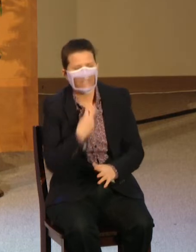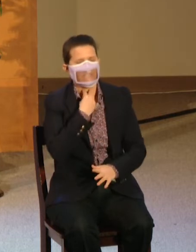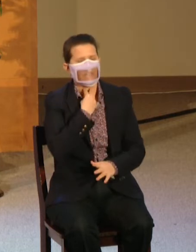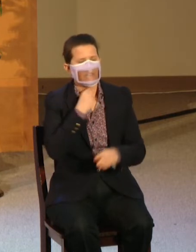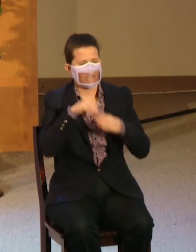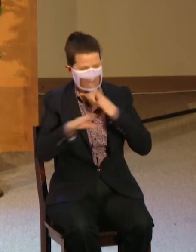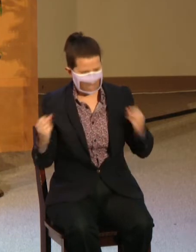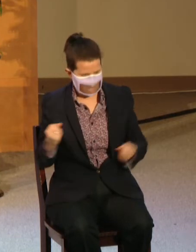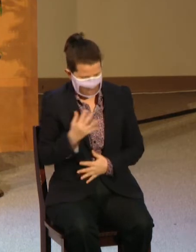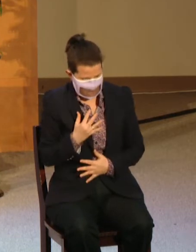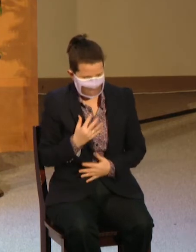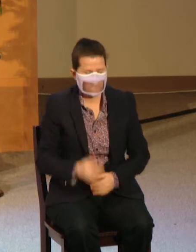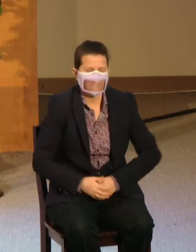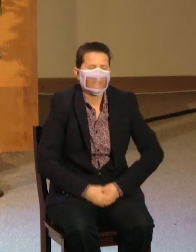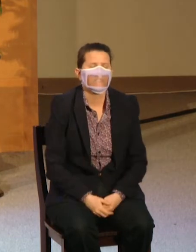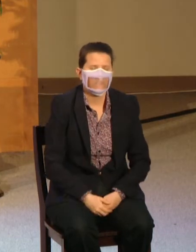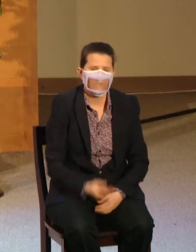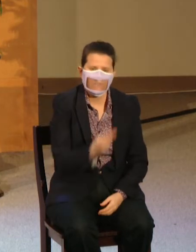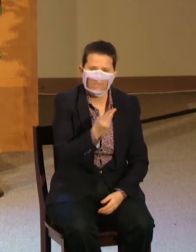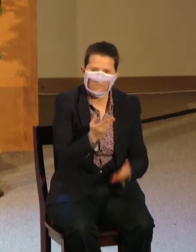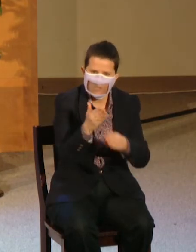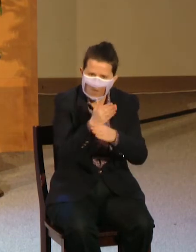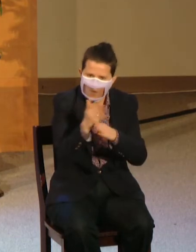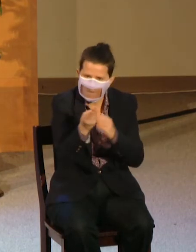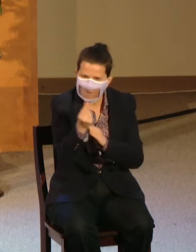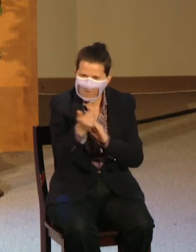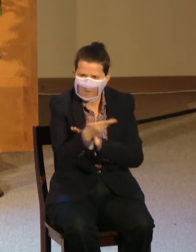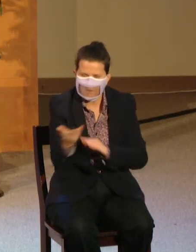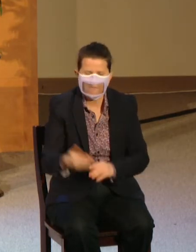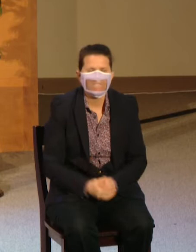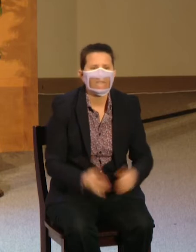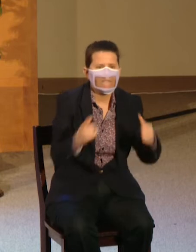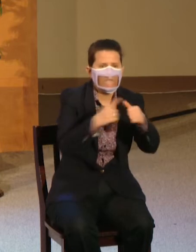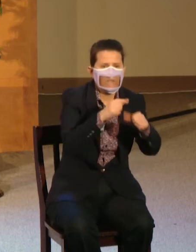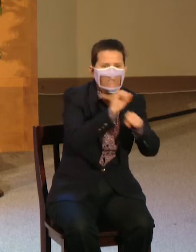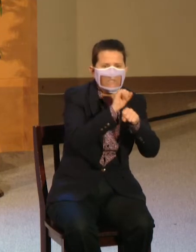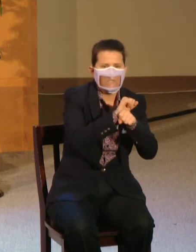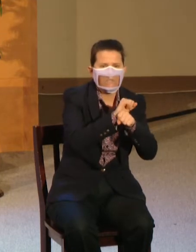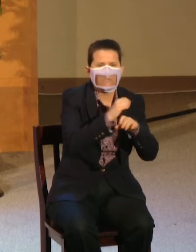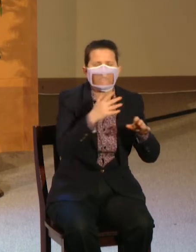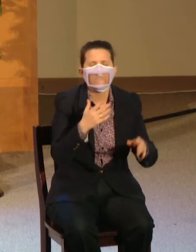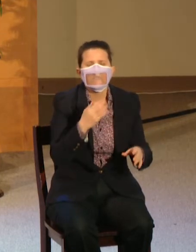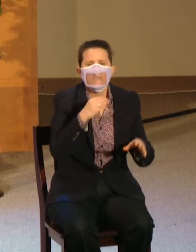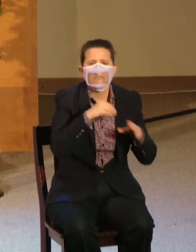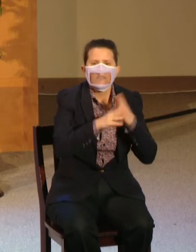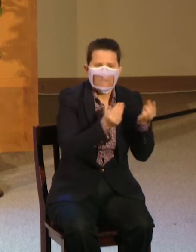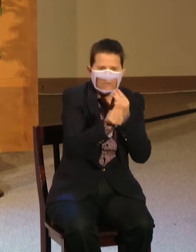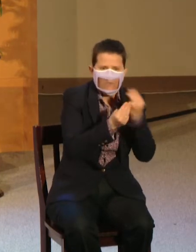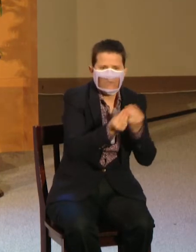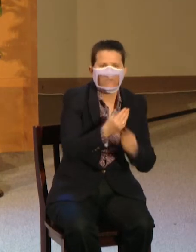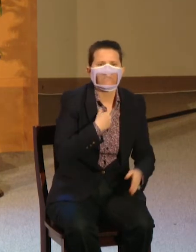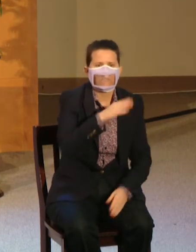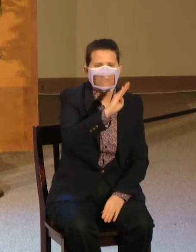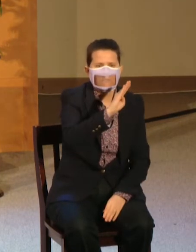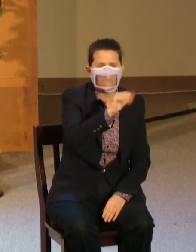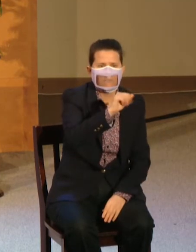I was in that flow. My first job in ministry was in Bainbridge Island, Washington. When I was